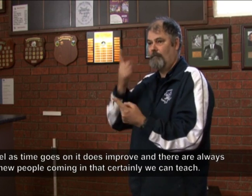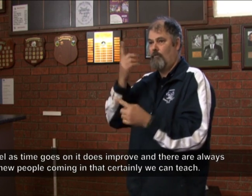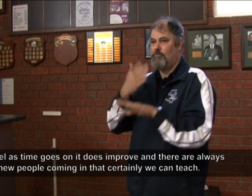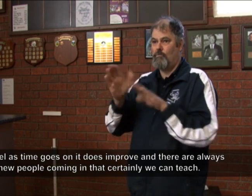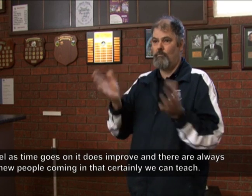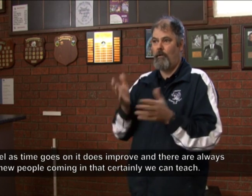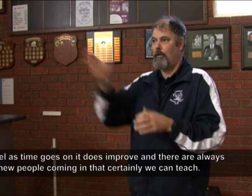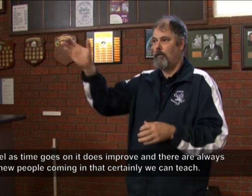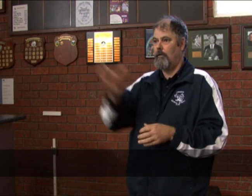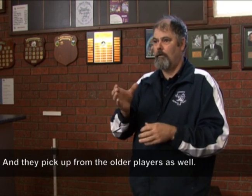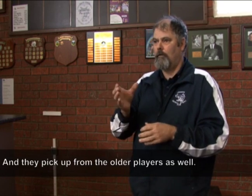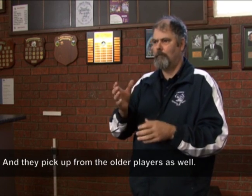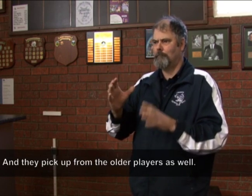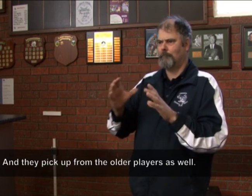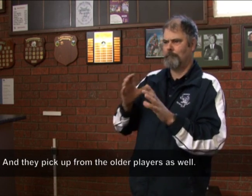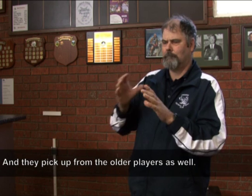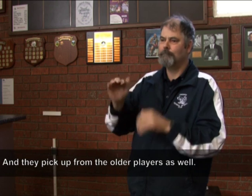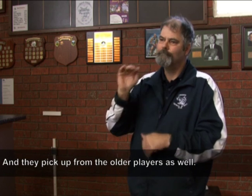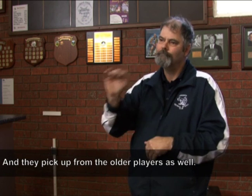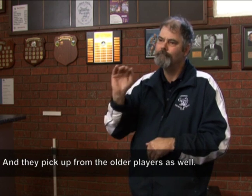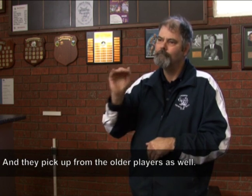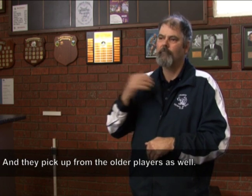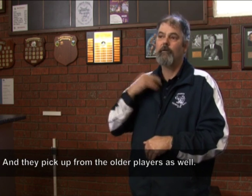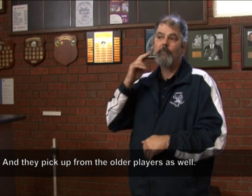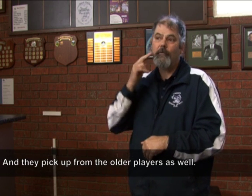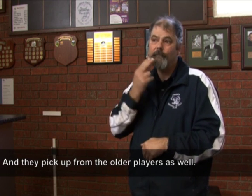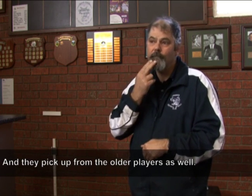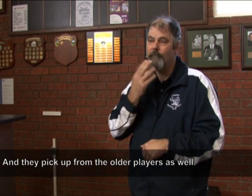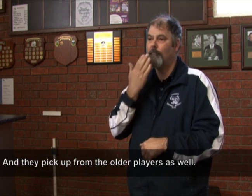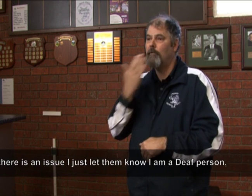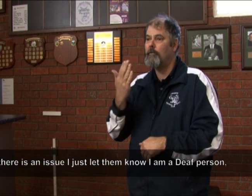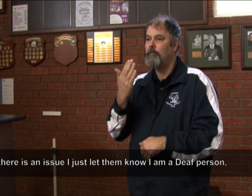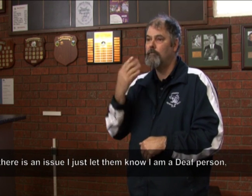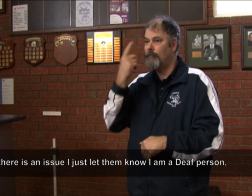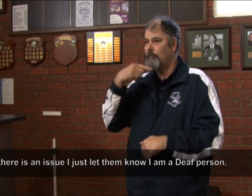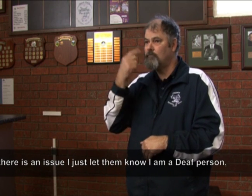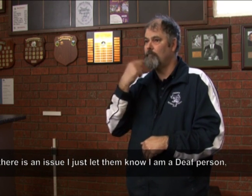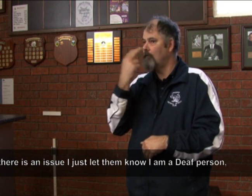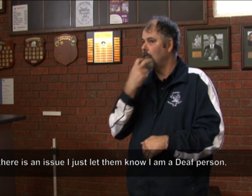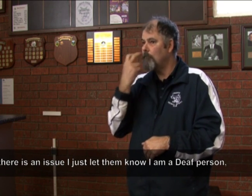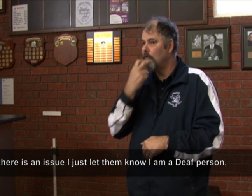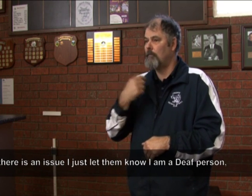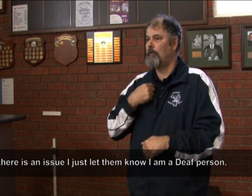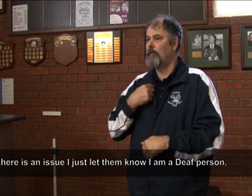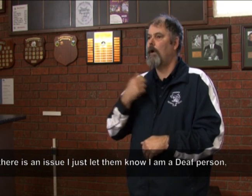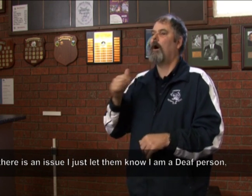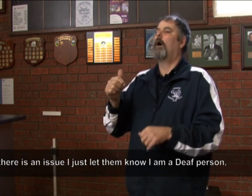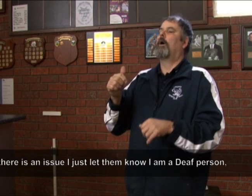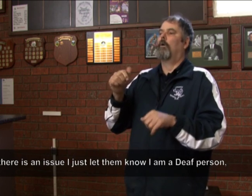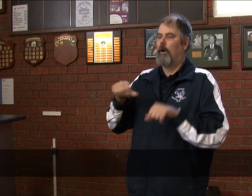like that, and they pick up from the older players and the older members as well. And if there are issues that arise, I let them know that I'm a deaf person and I can